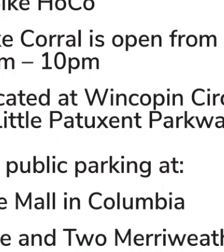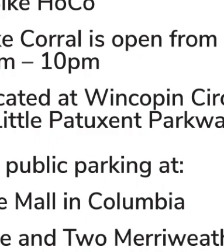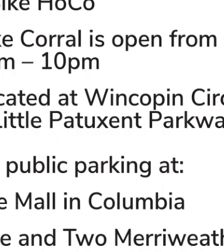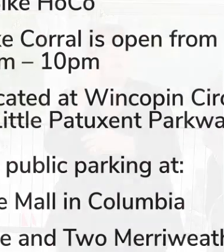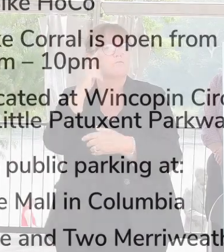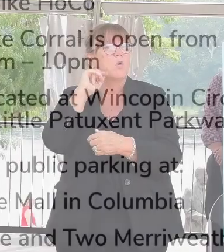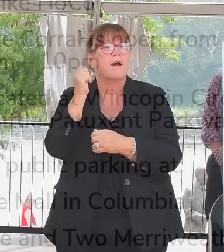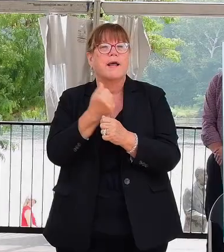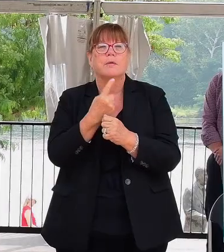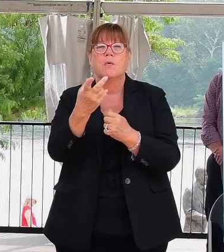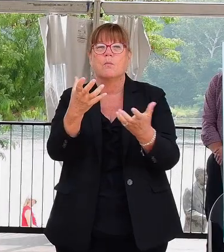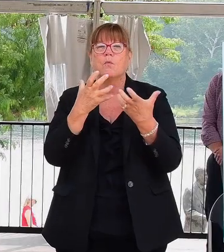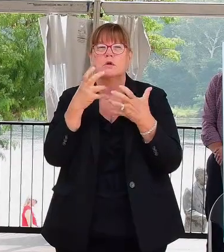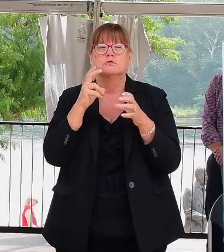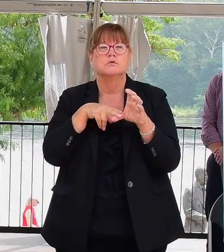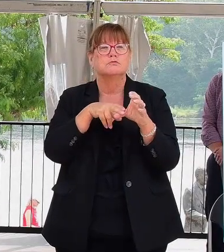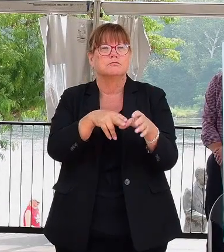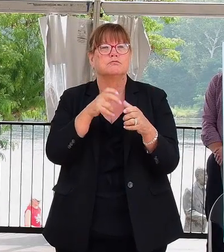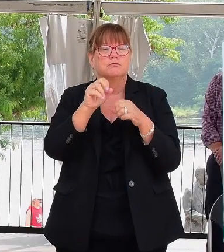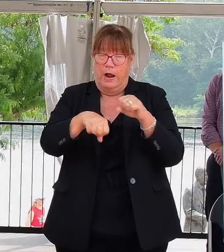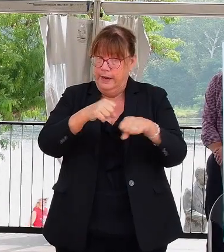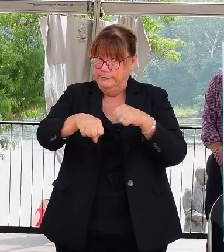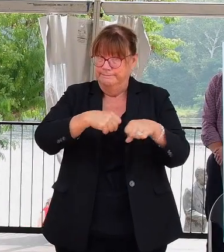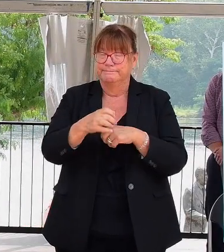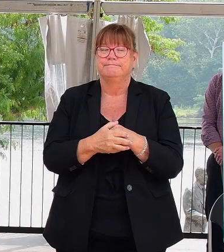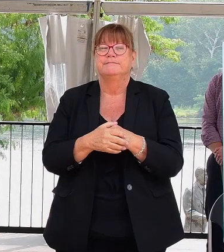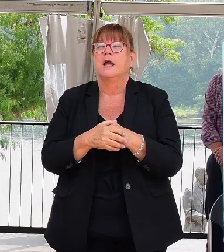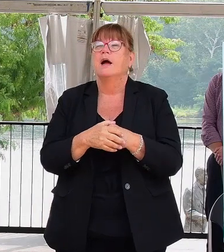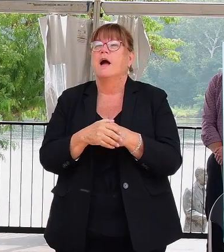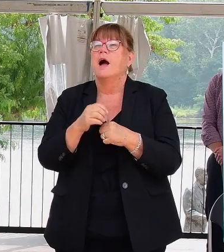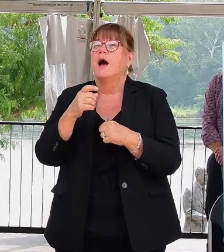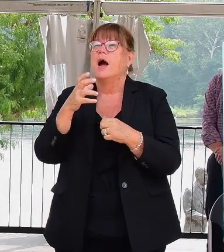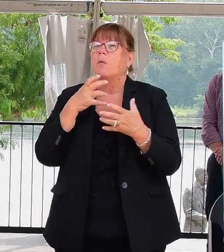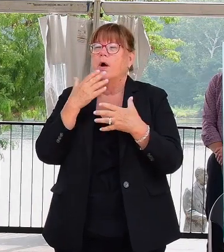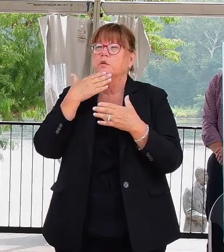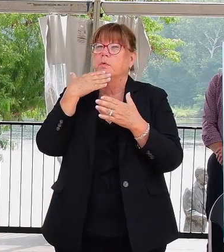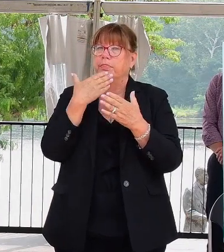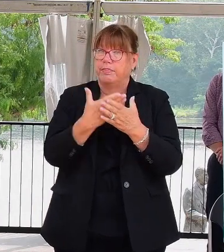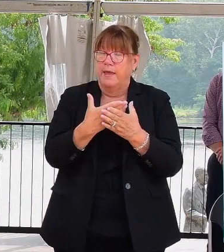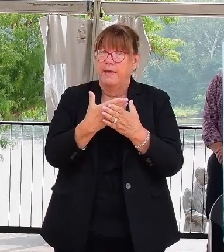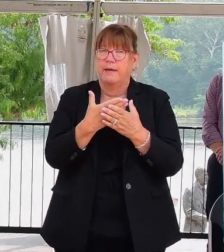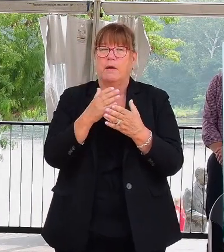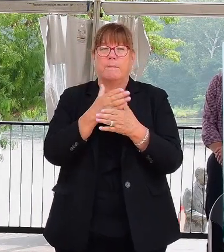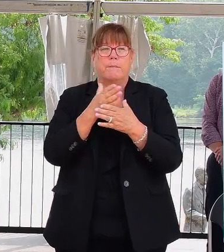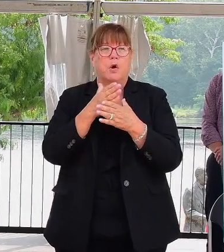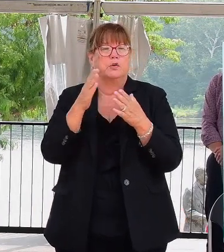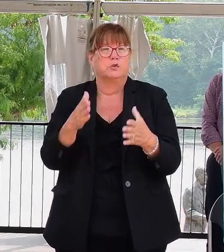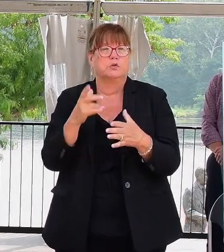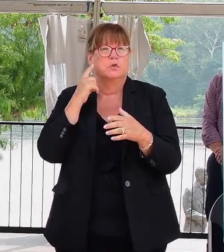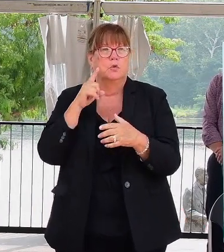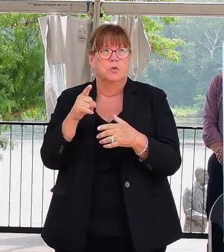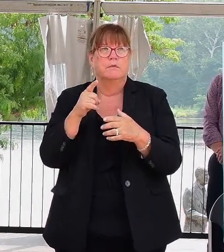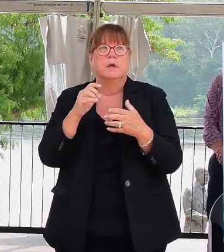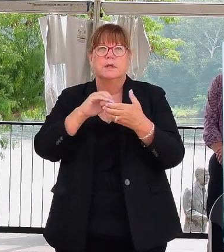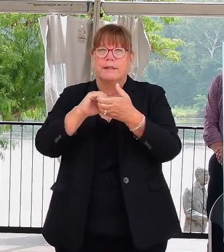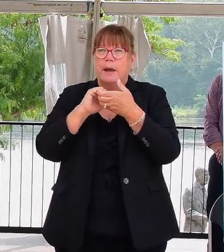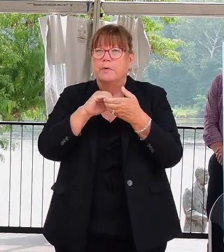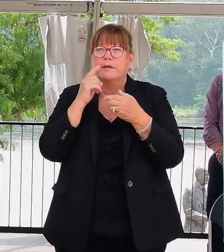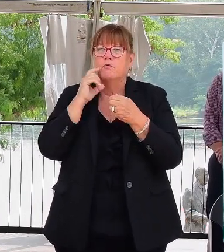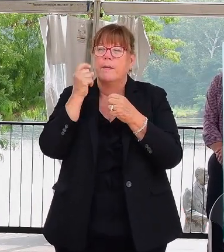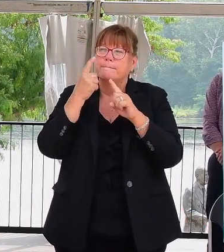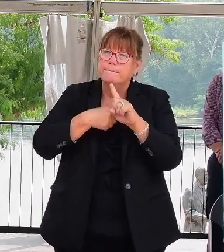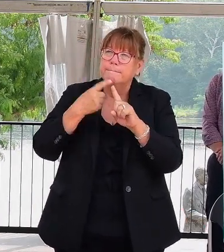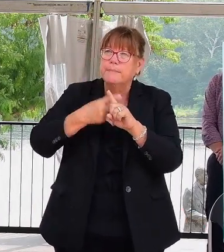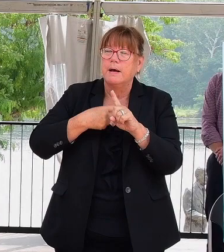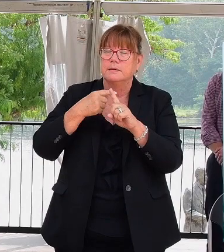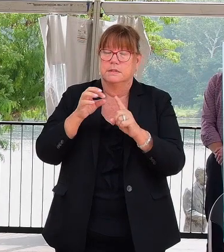here. I want to thank our community partners who have collaborated over the many months to bring this event to fruition. In particular, I